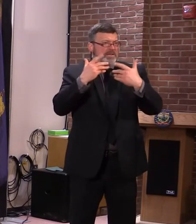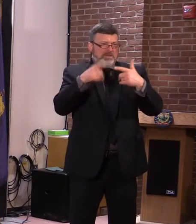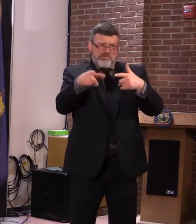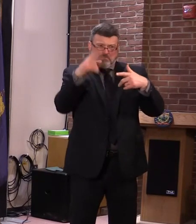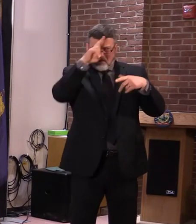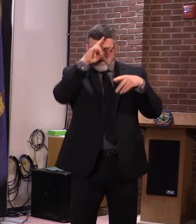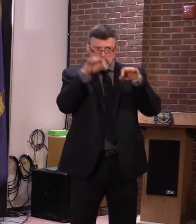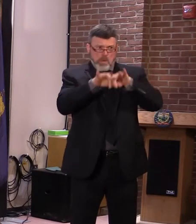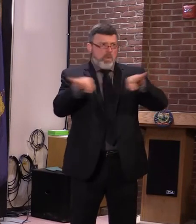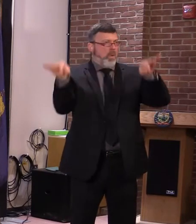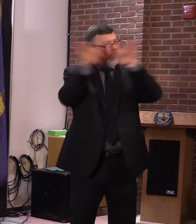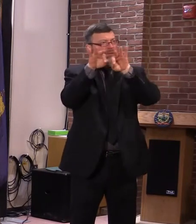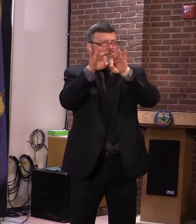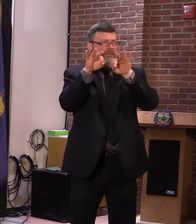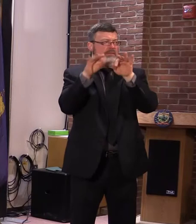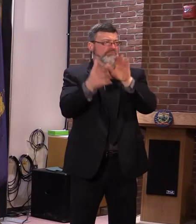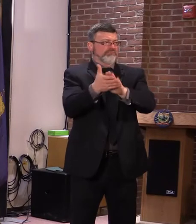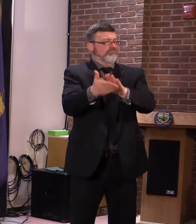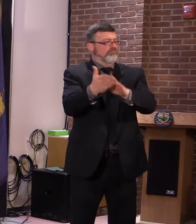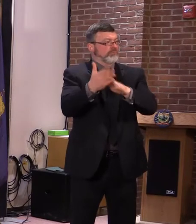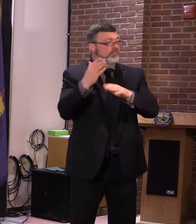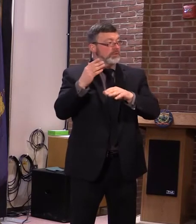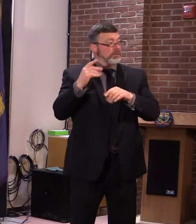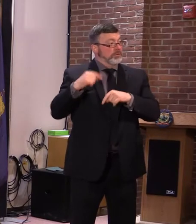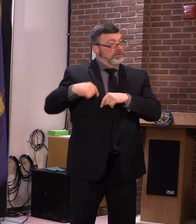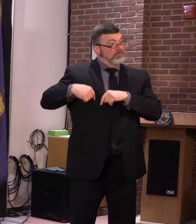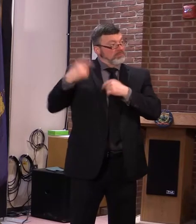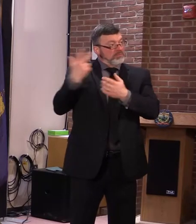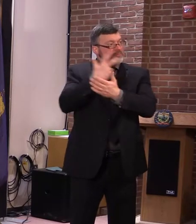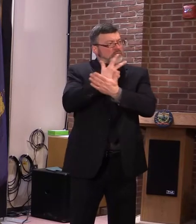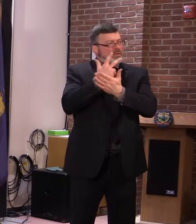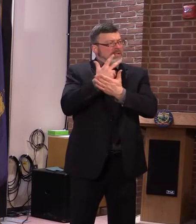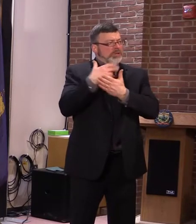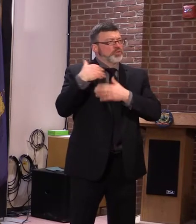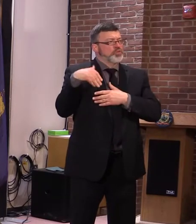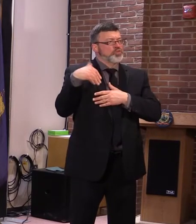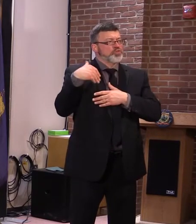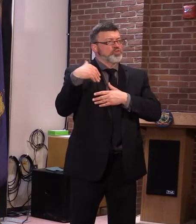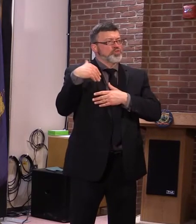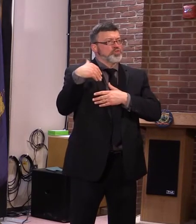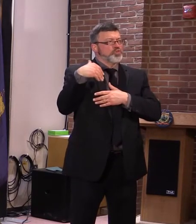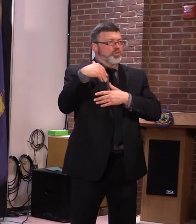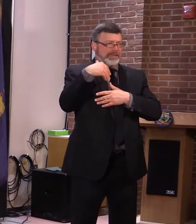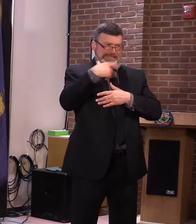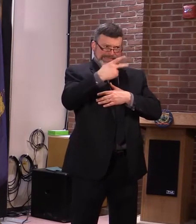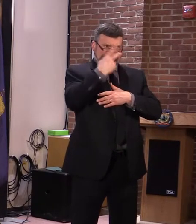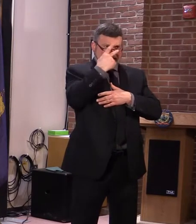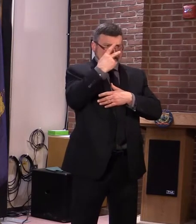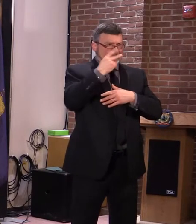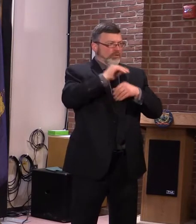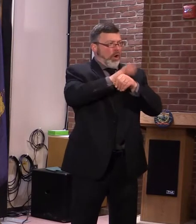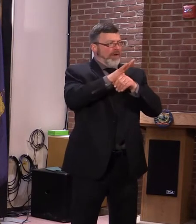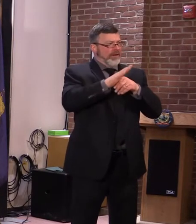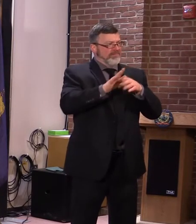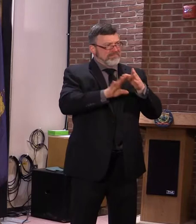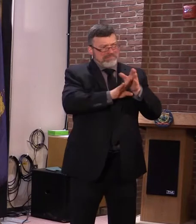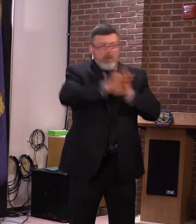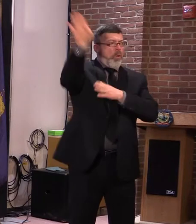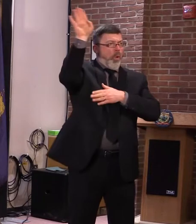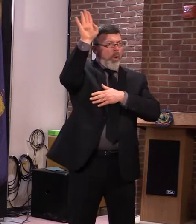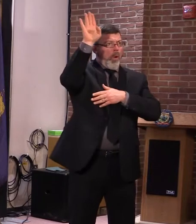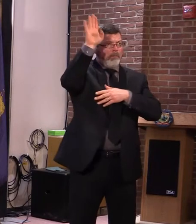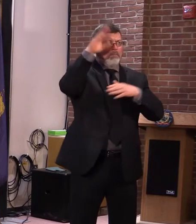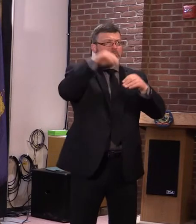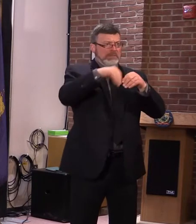on hospitals and healthcare settings has shifted from the number of cases in the hospitals to the number of staff who were out due to the